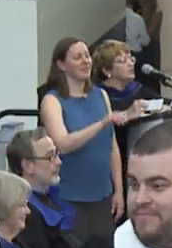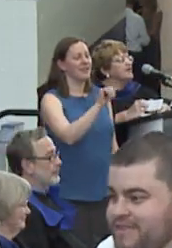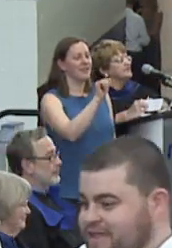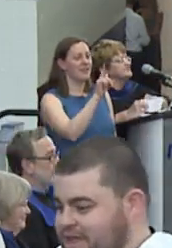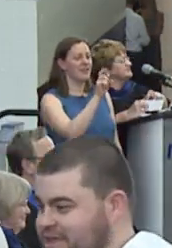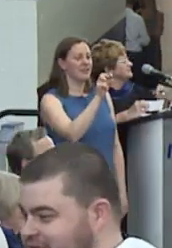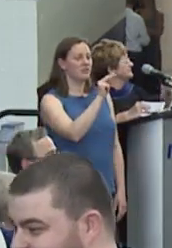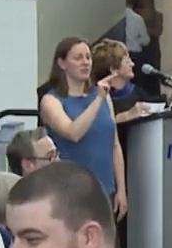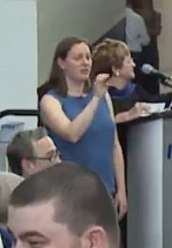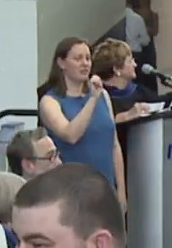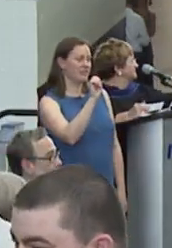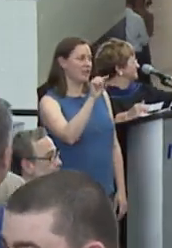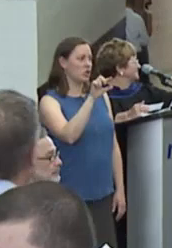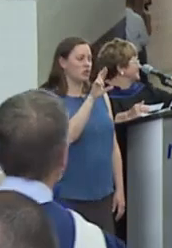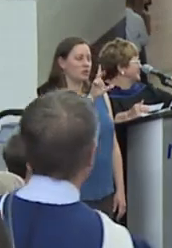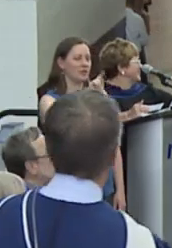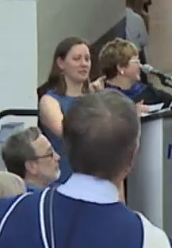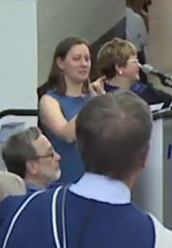Adrian Grant.